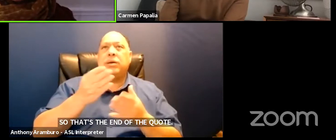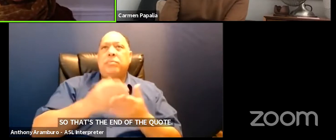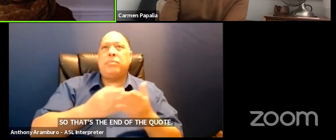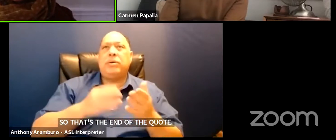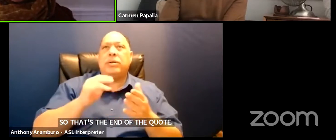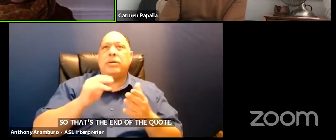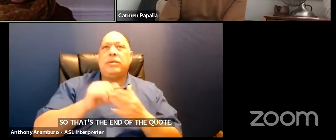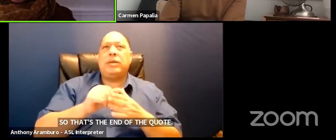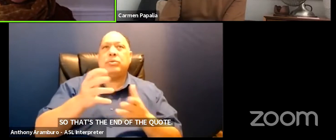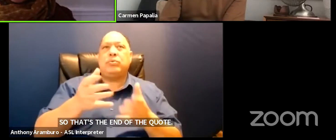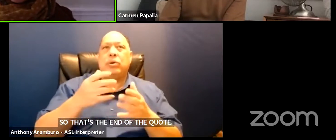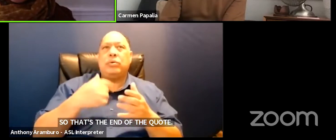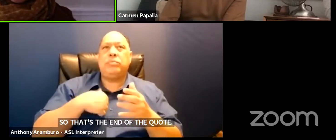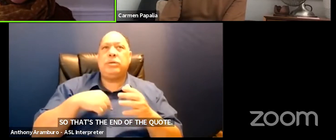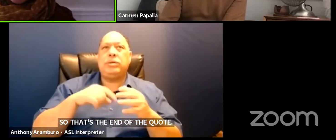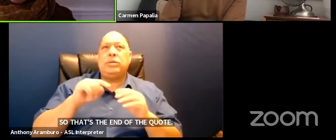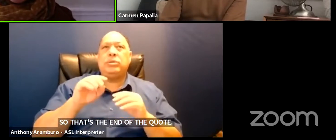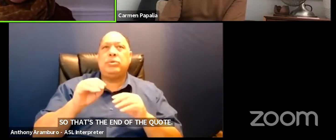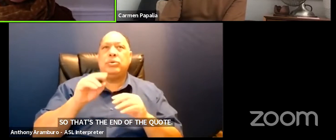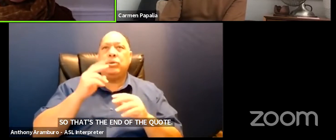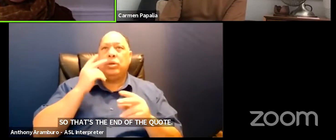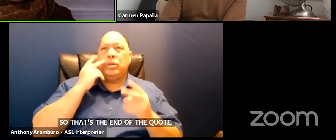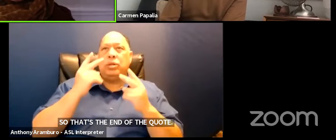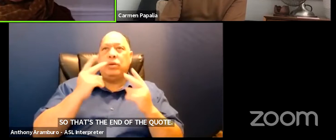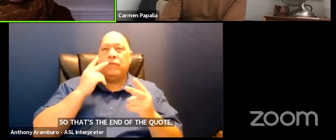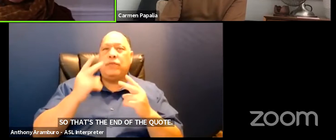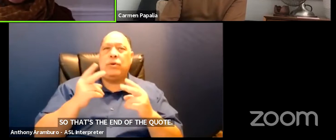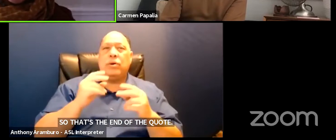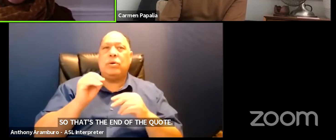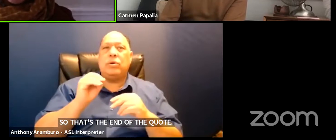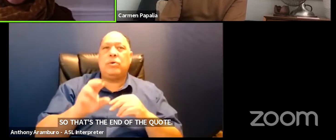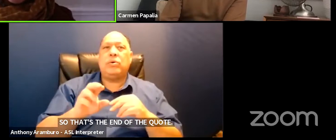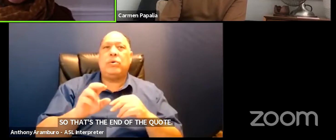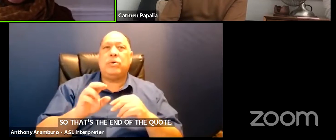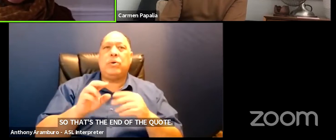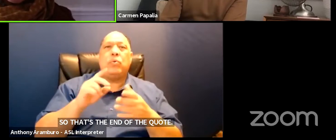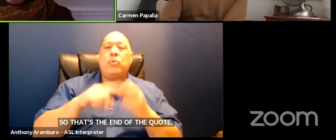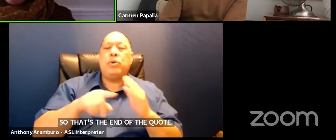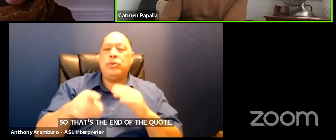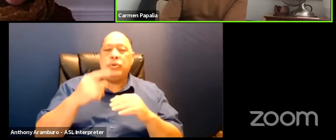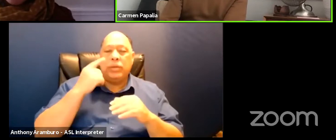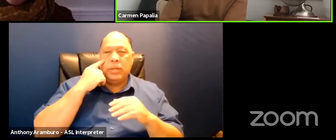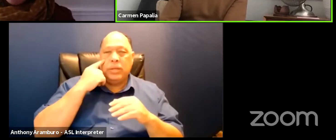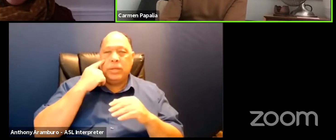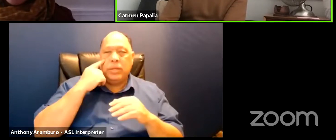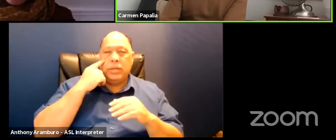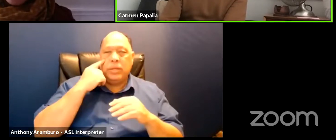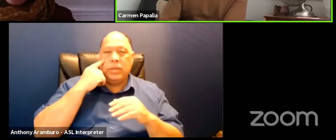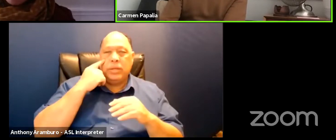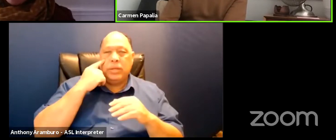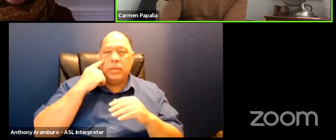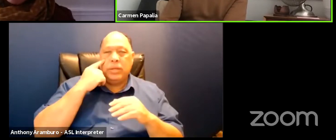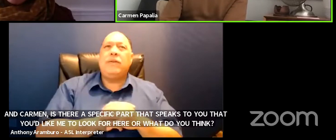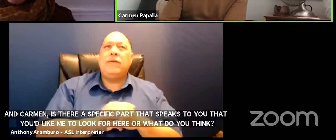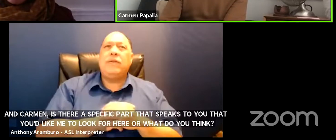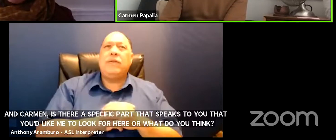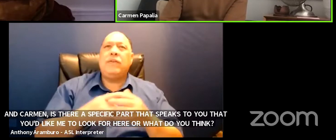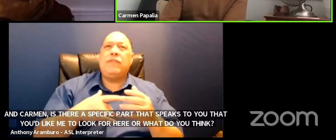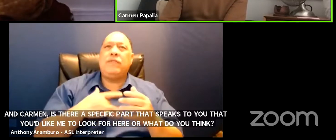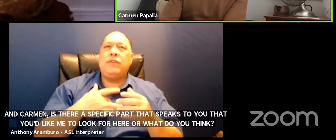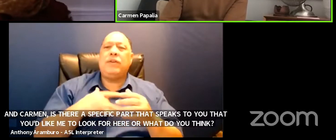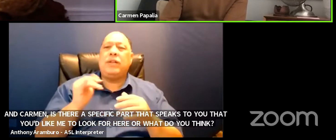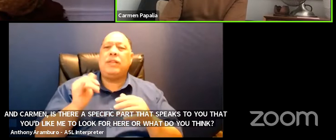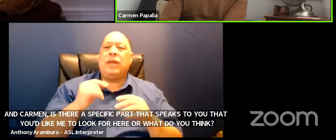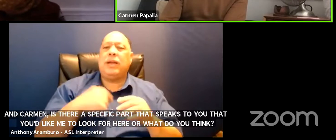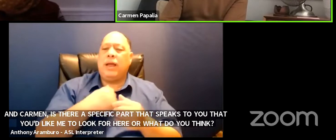to look for here, or what do you think? I feel like I just love this text because